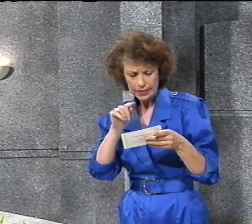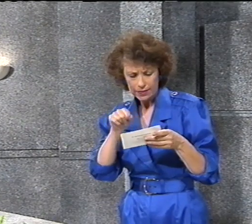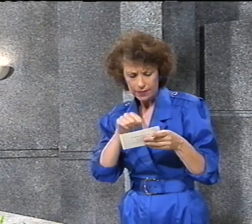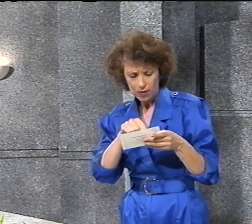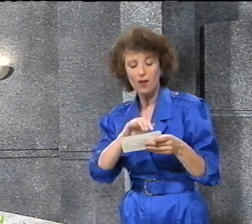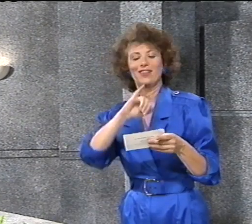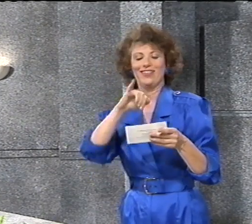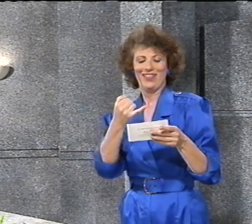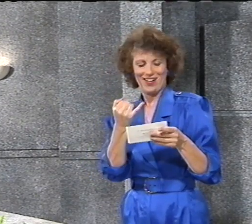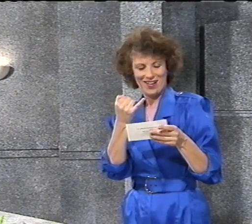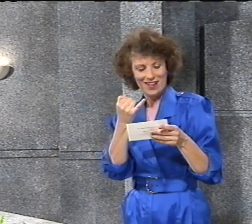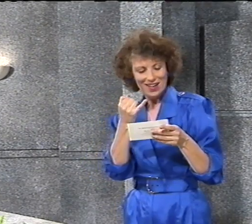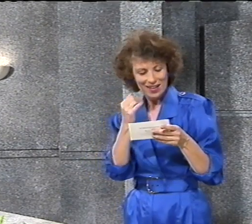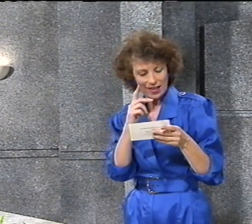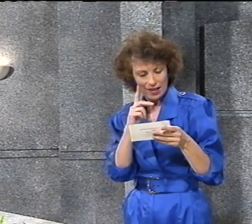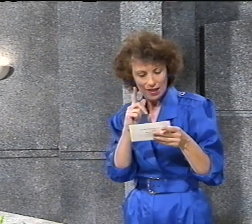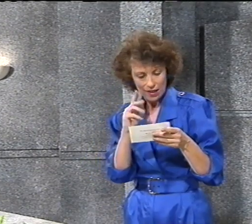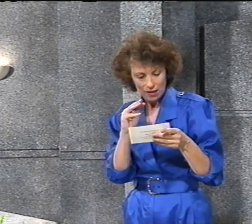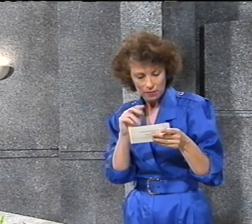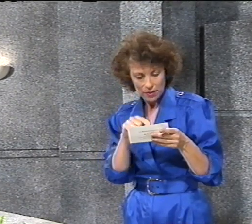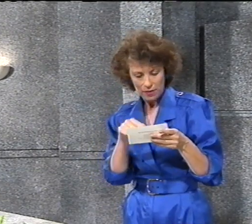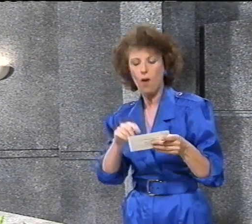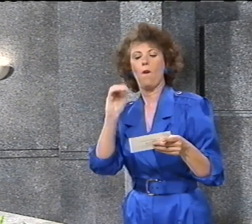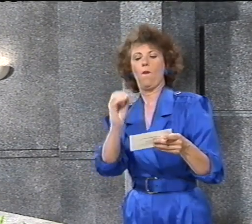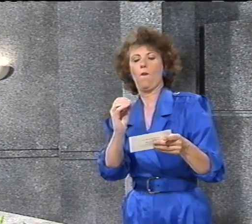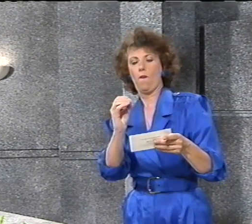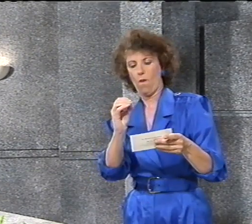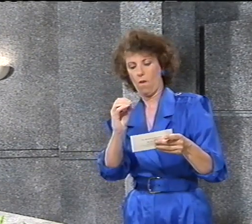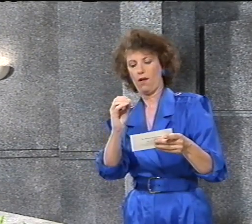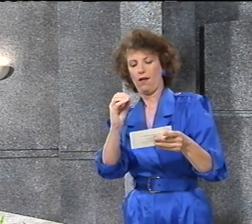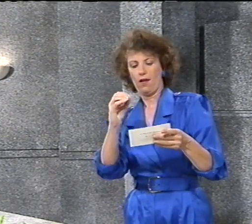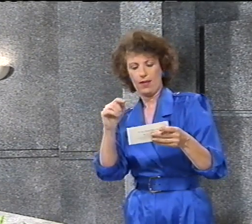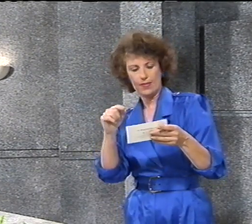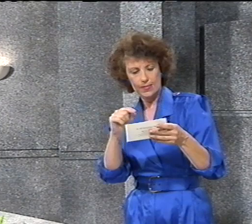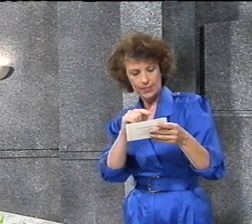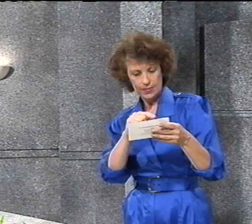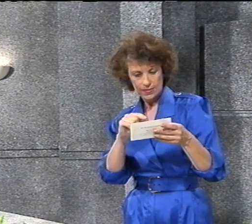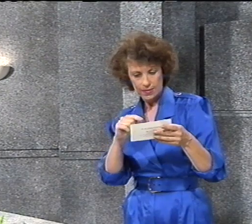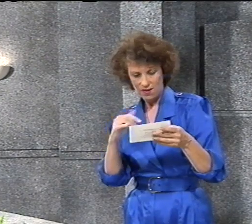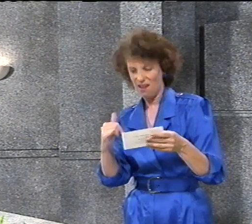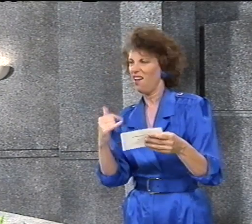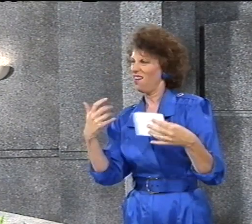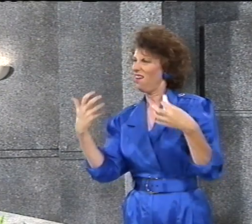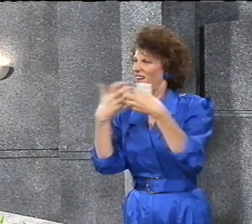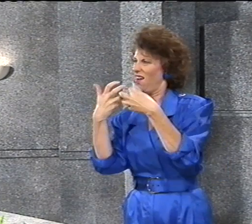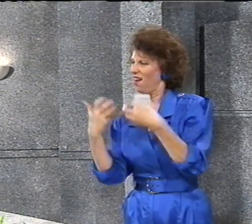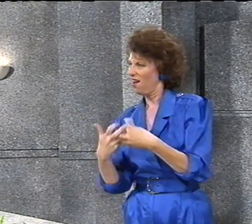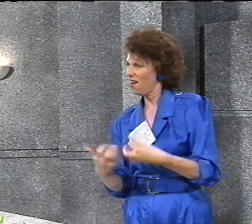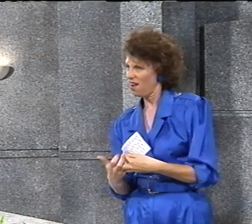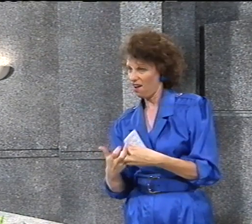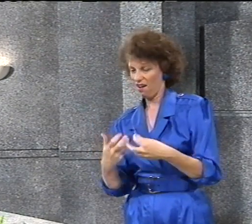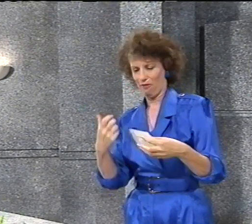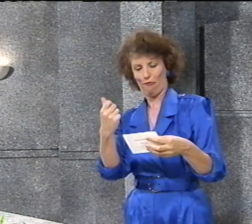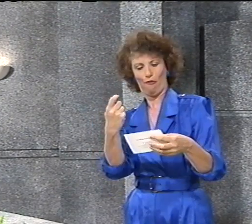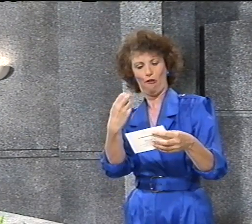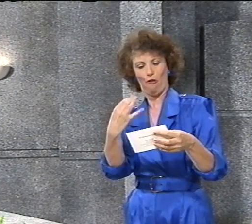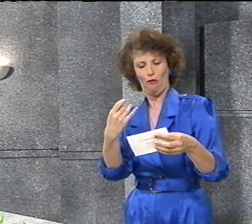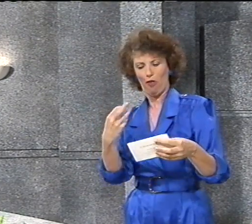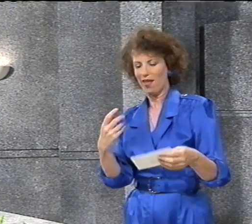spell my name, I have to hunt for the J, and then let's see, where's the K, L, O? Here's the O. So